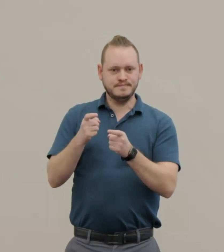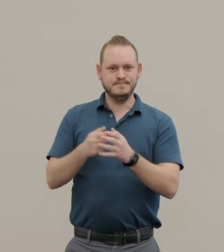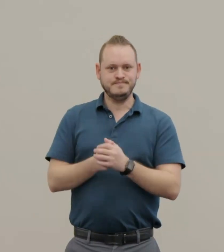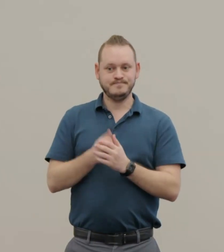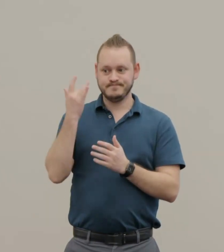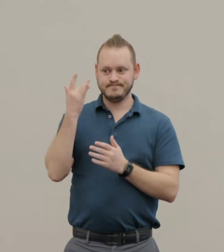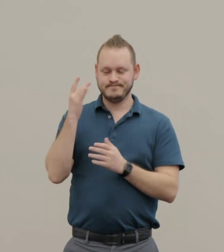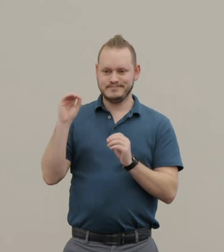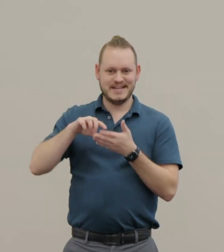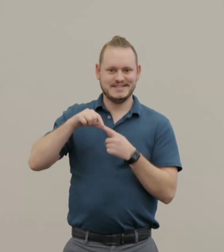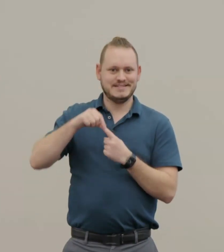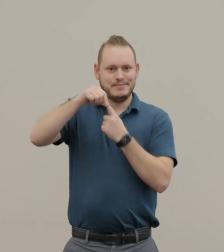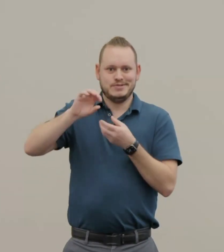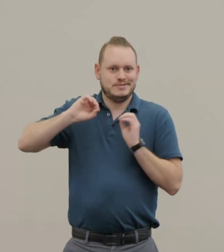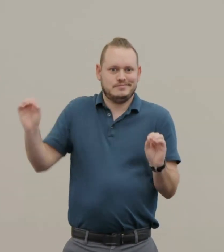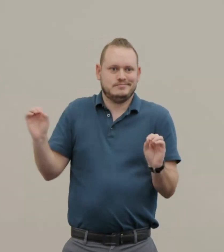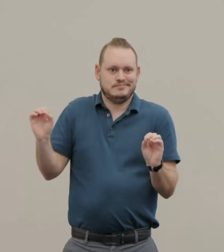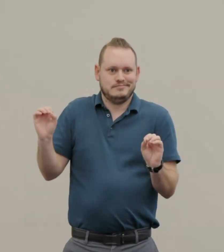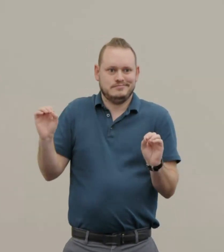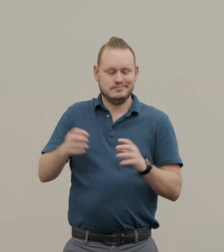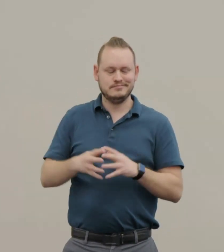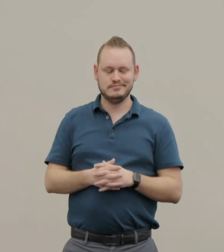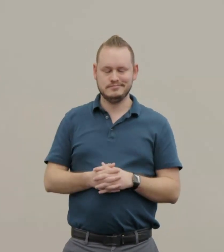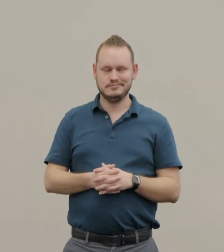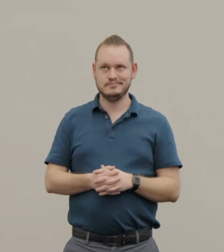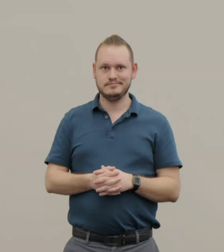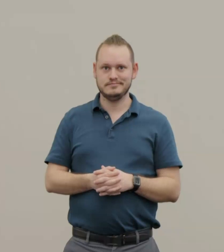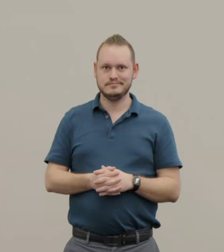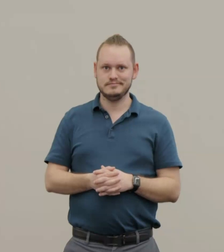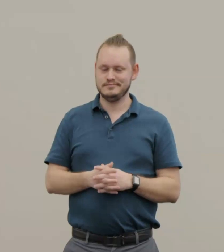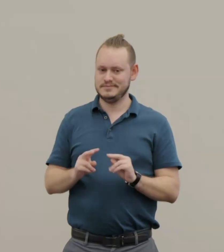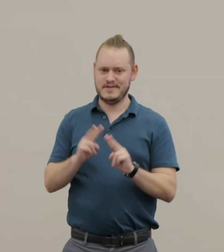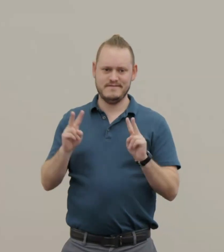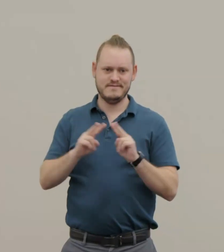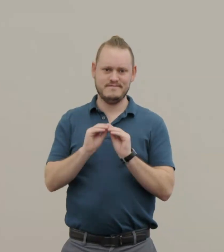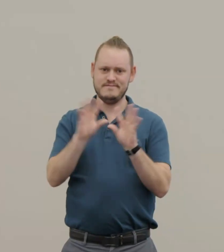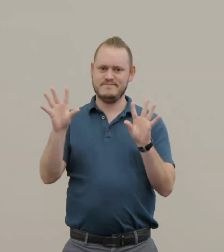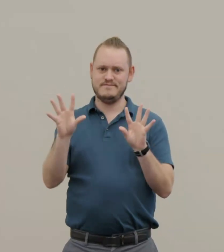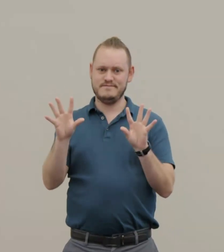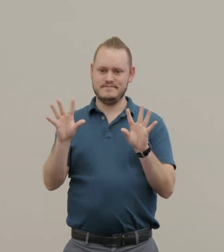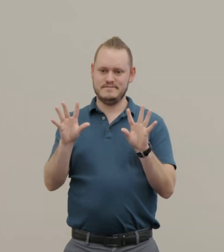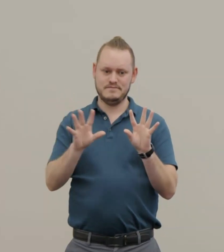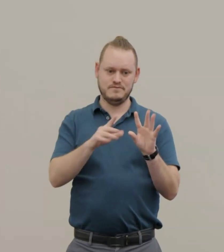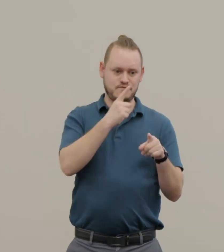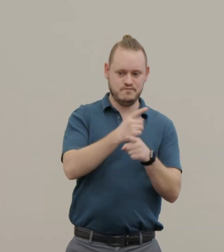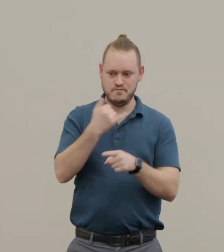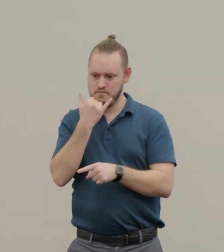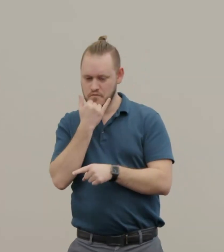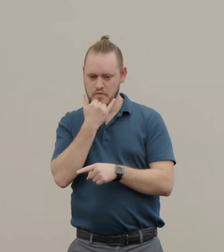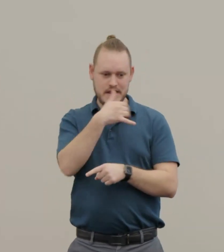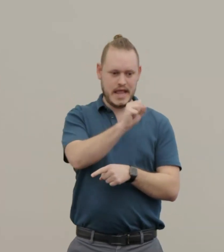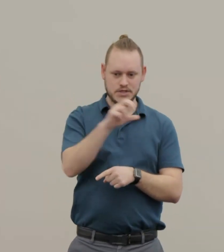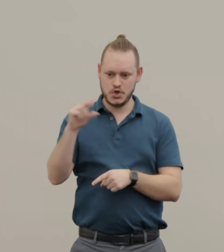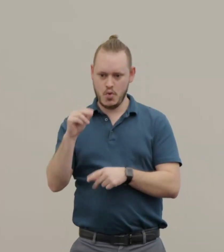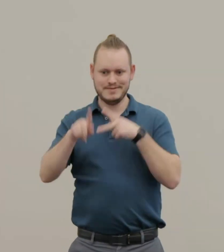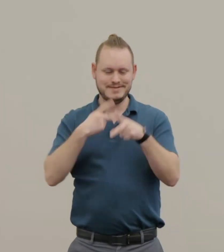there are no exceptions in them. They are very black and white. They are very yes or no types of checks. So